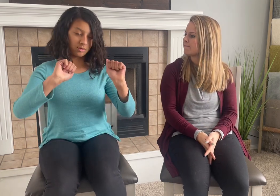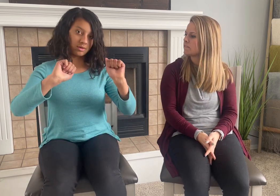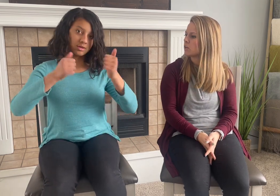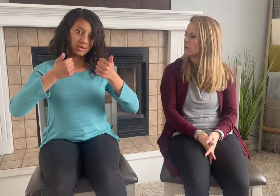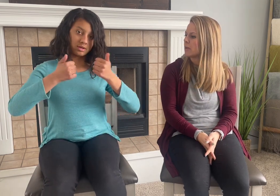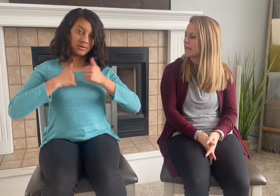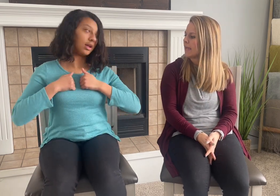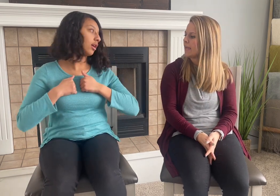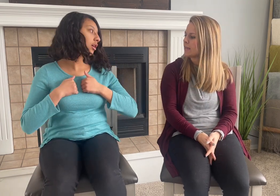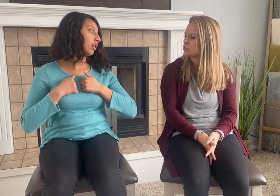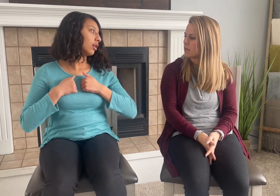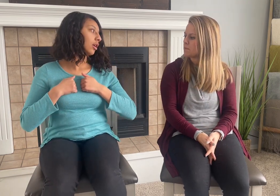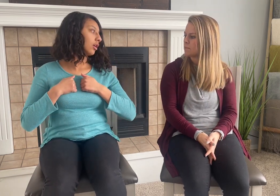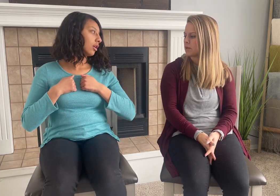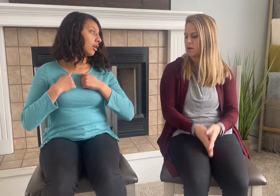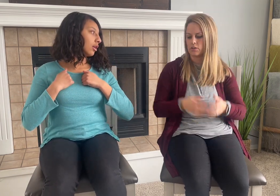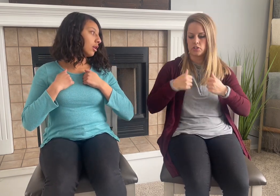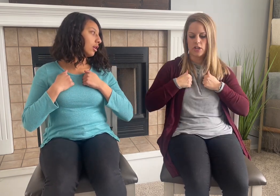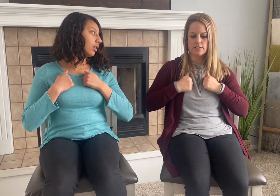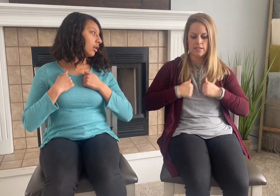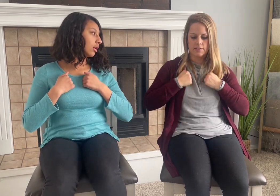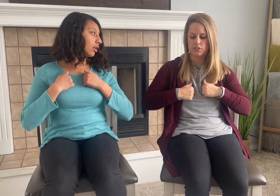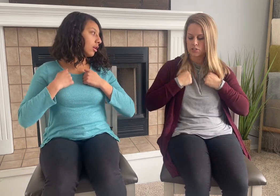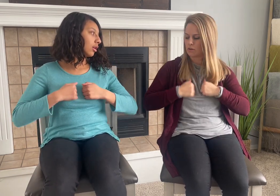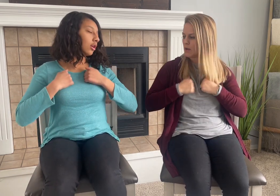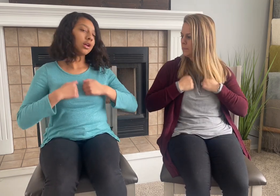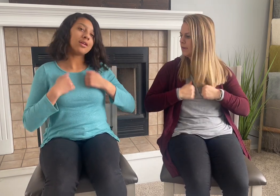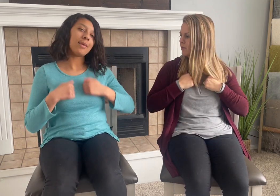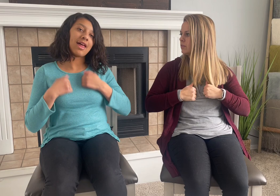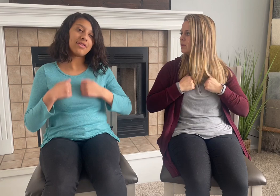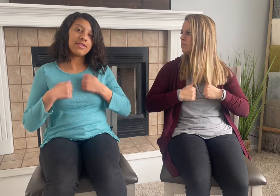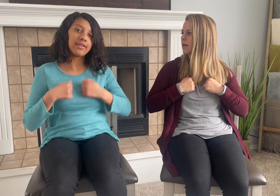They're going to make it a hand shape, put it on your chest and then just go up and down. Bath.